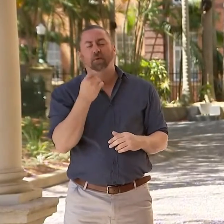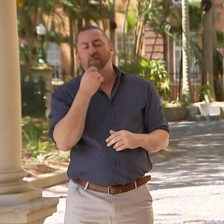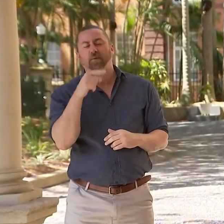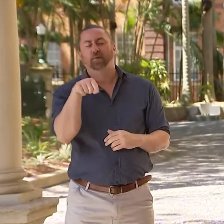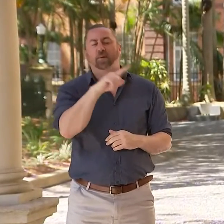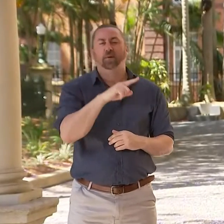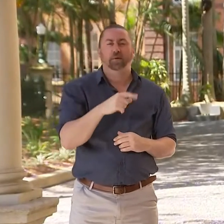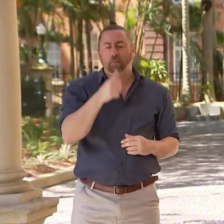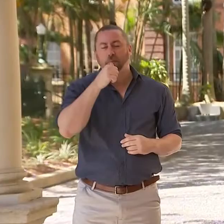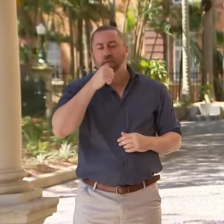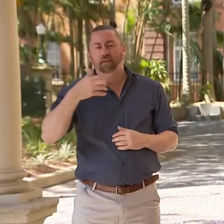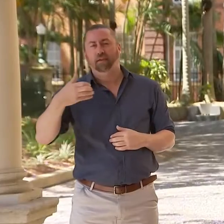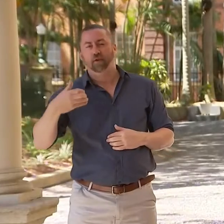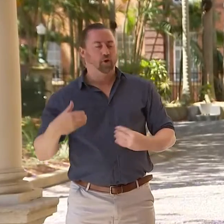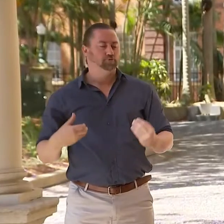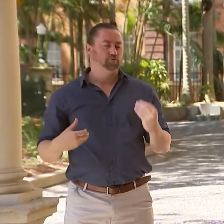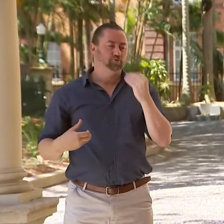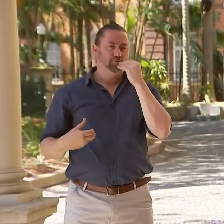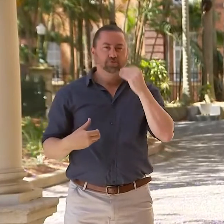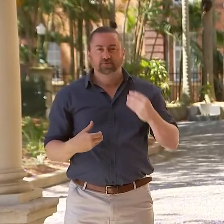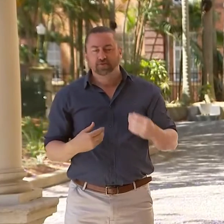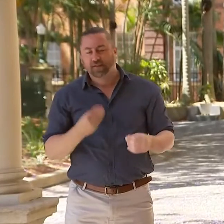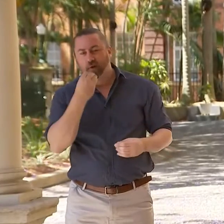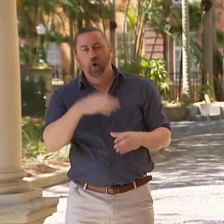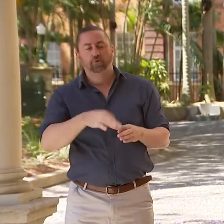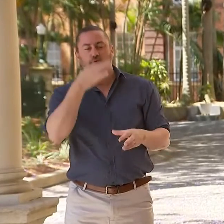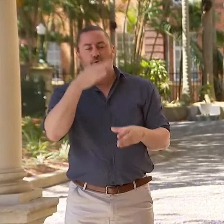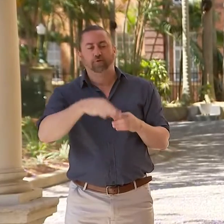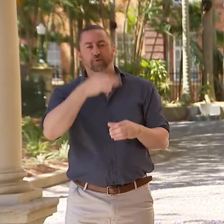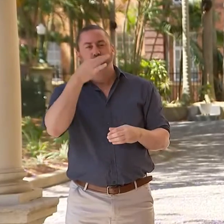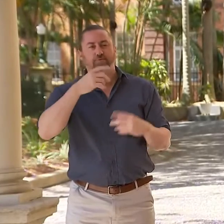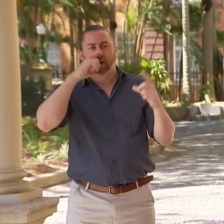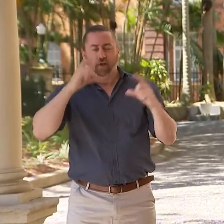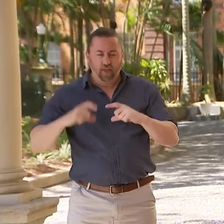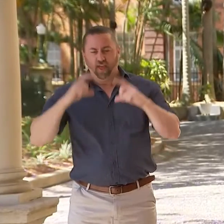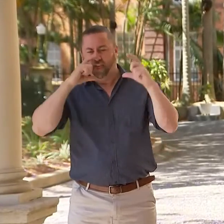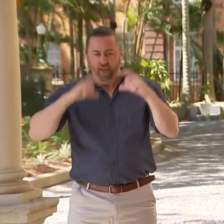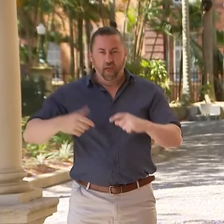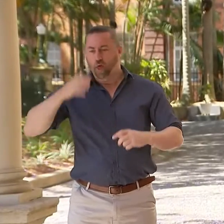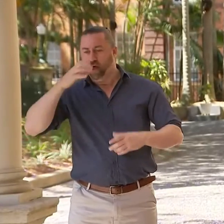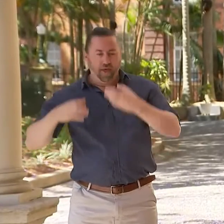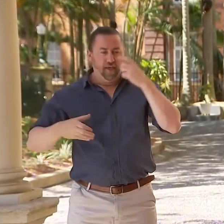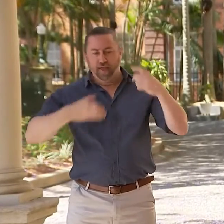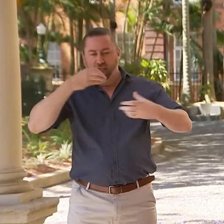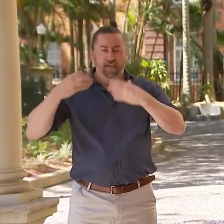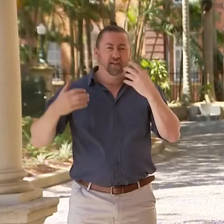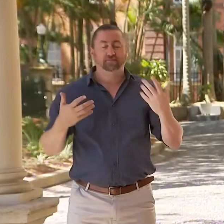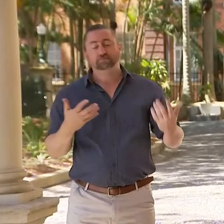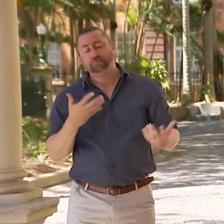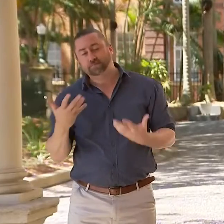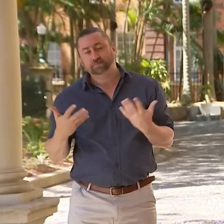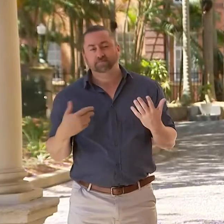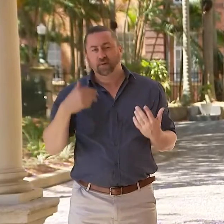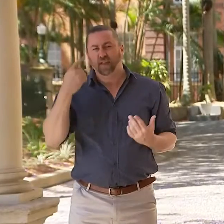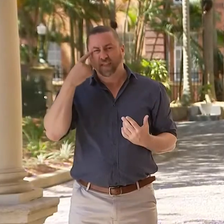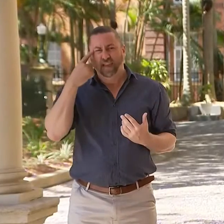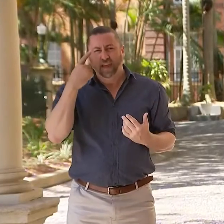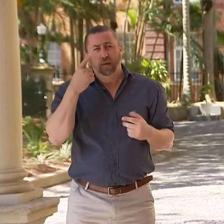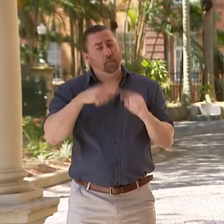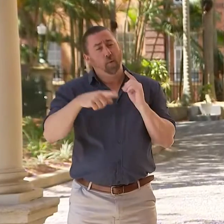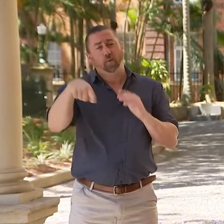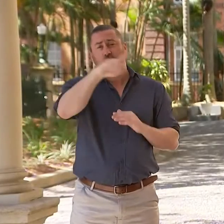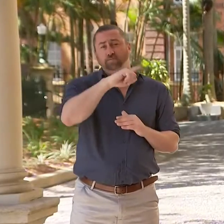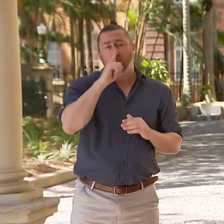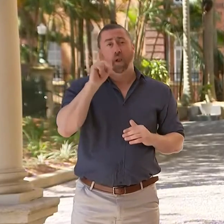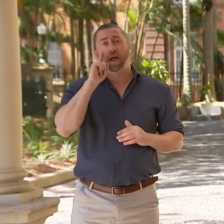them had beers and food and that kind of thing, and taking masks on and off to deal with that. So no, I think compliance was